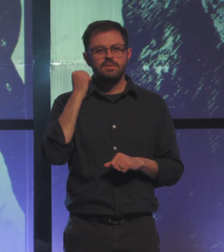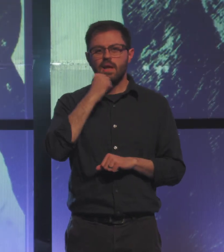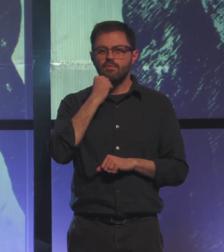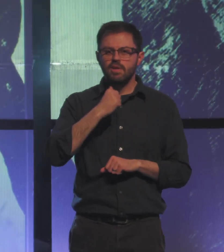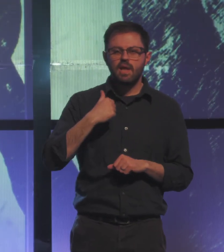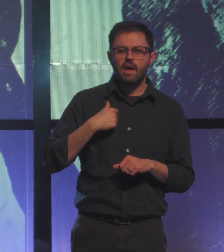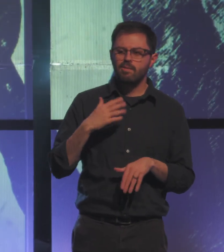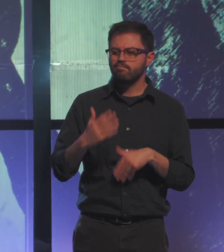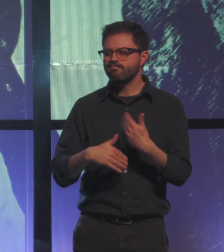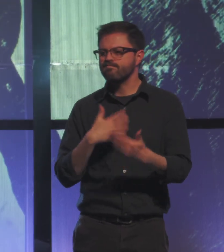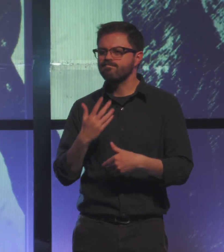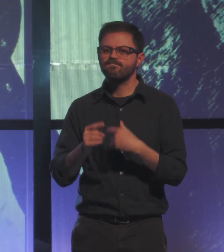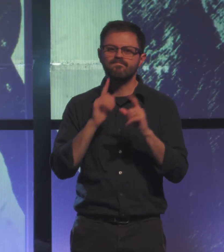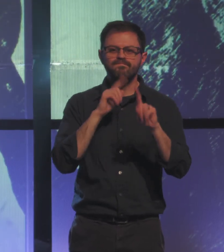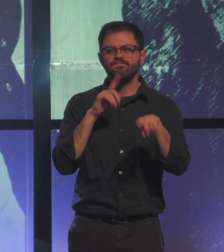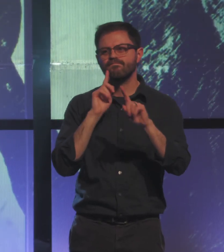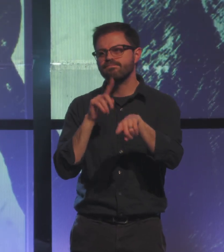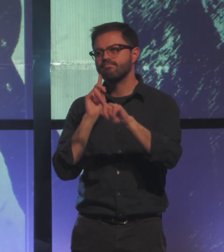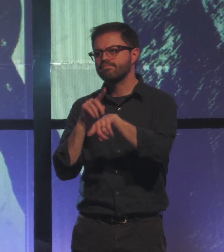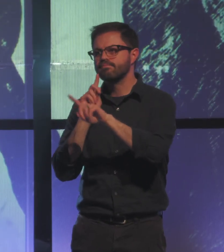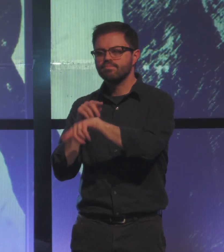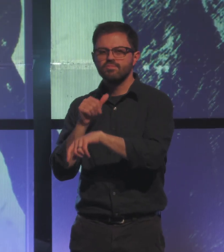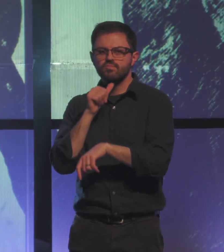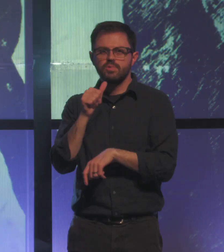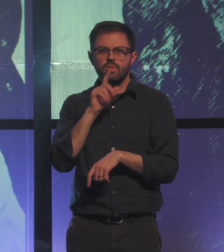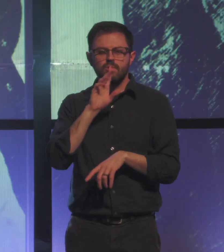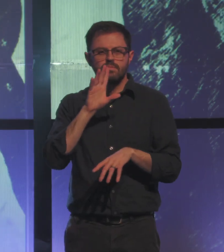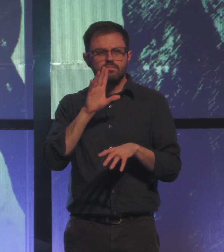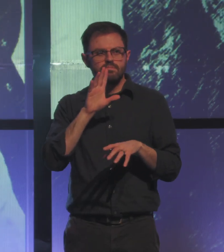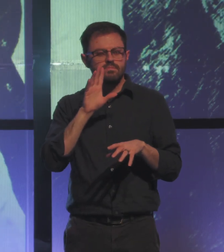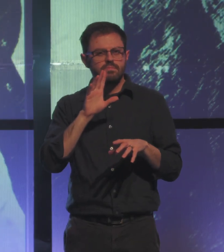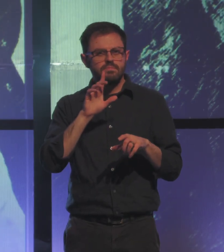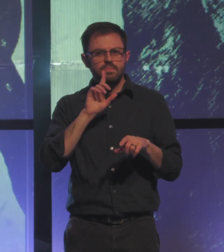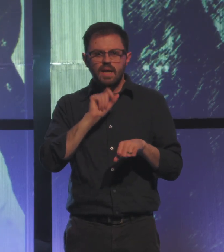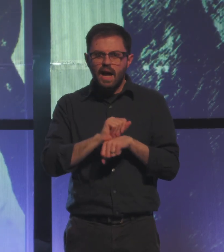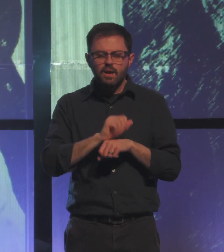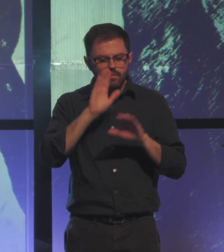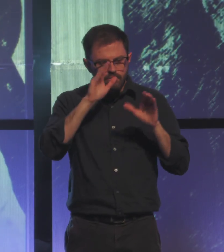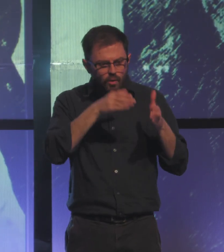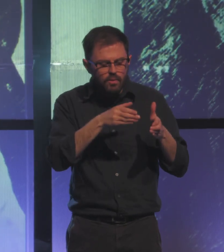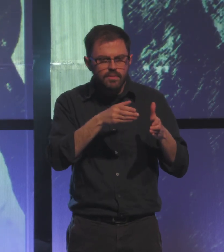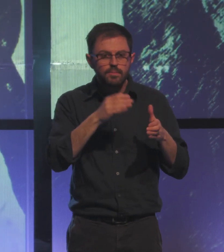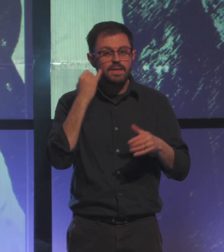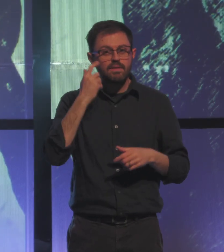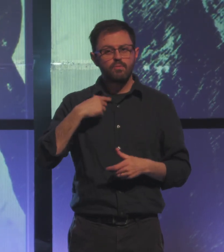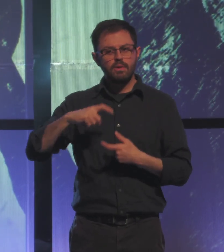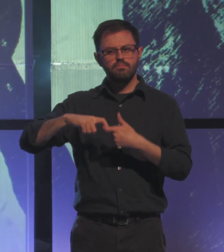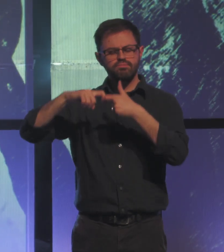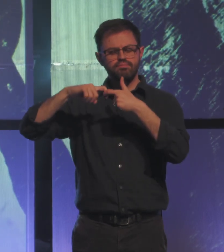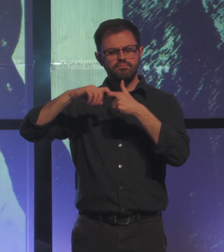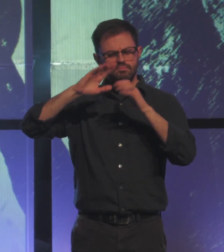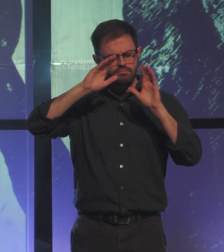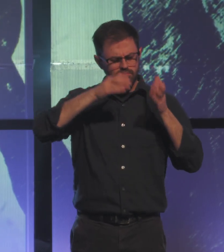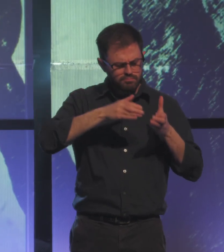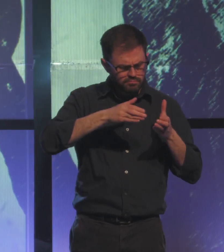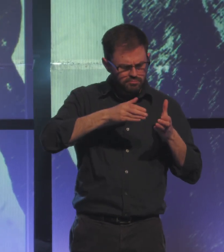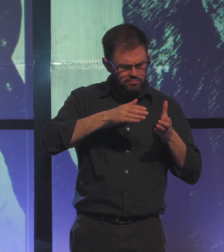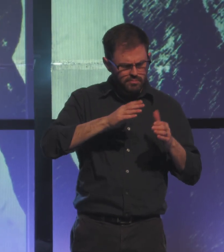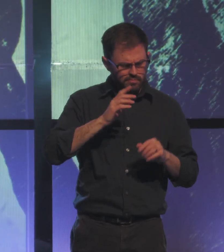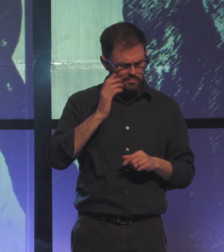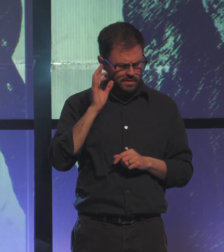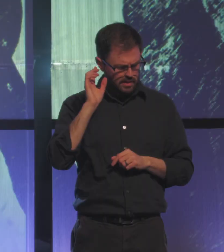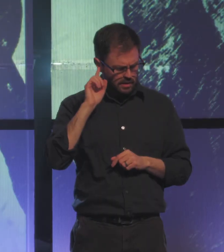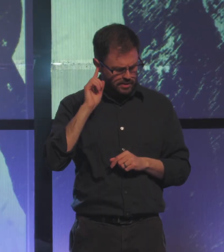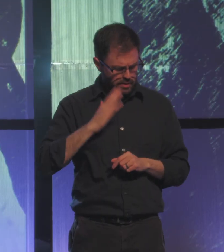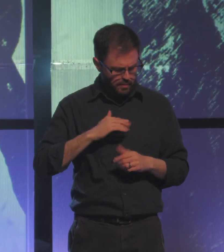reactivities, but I guarantee if we would just stop for a moment, we'll begin to notice, wait, it's trying to tell me